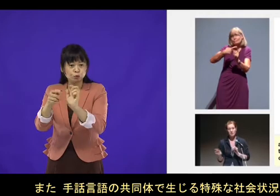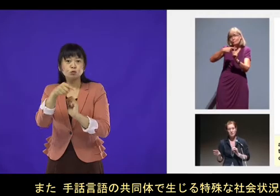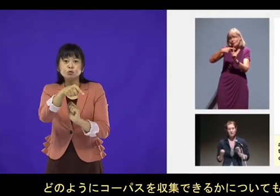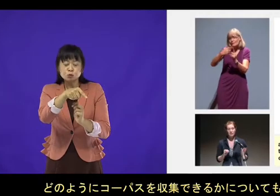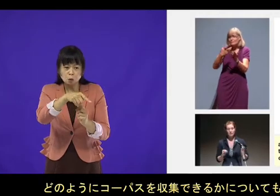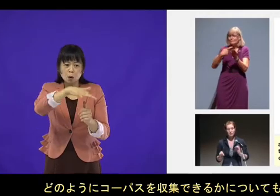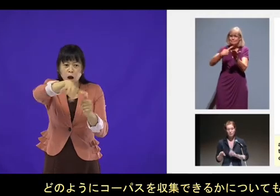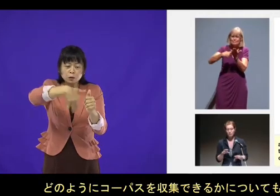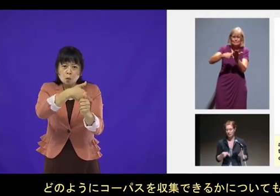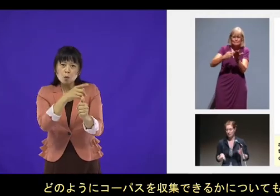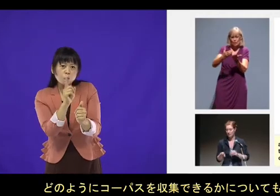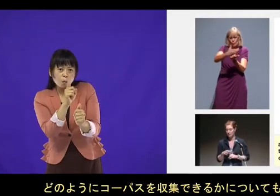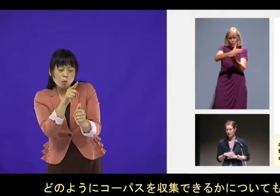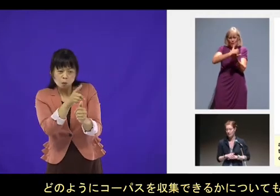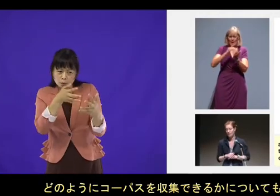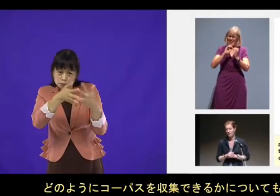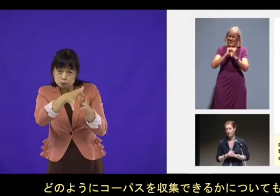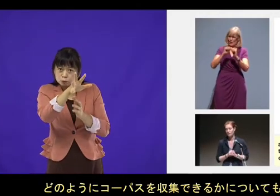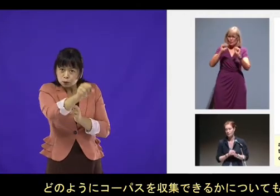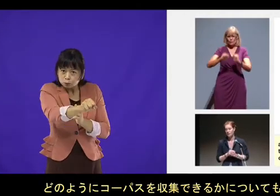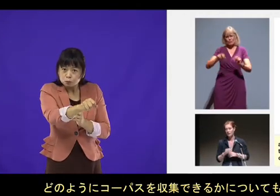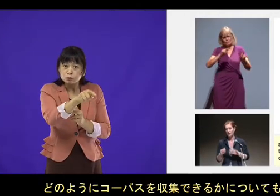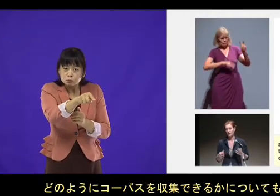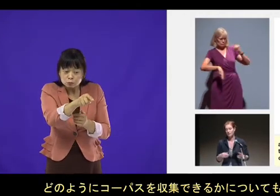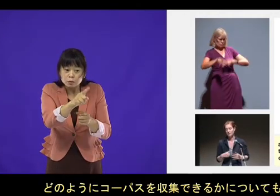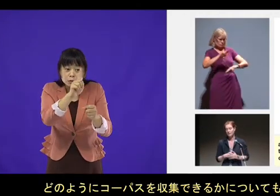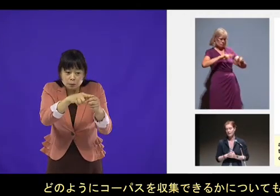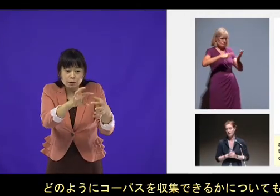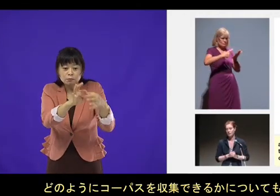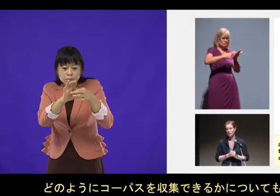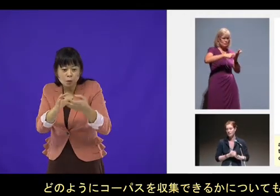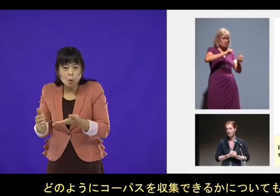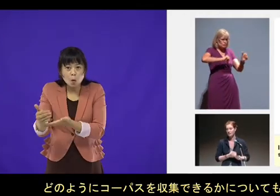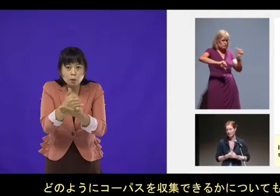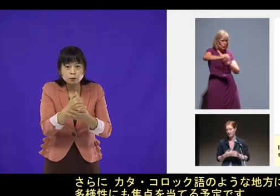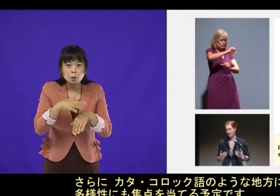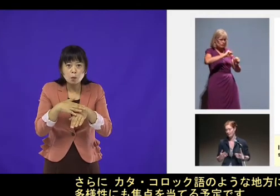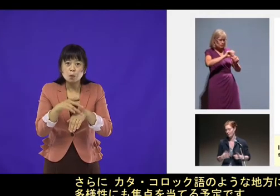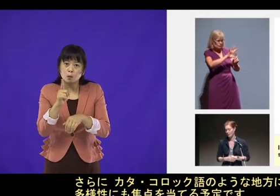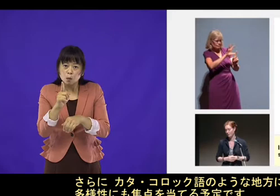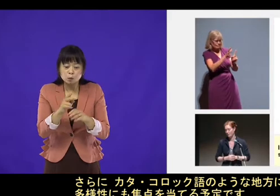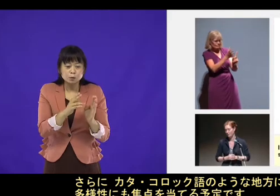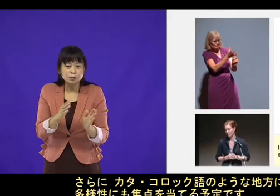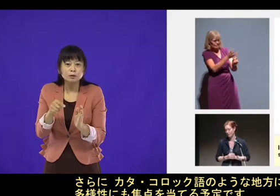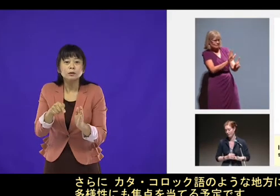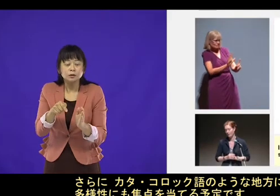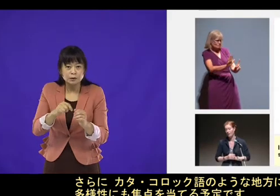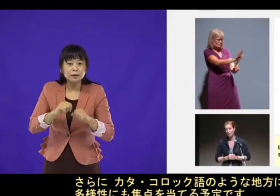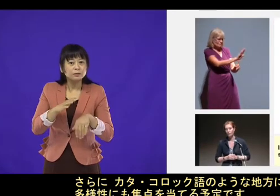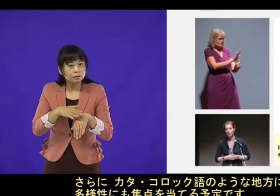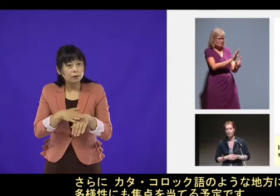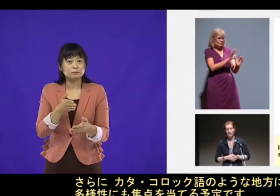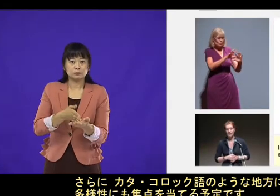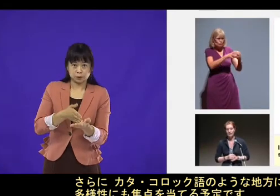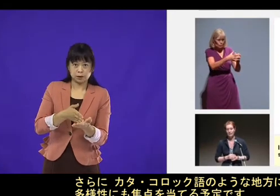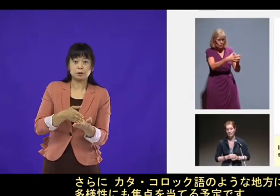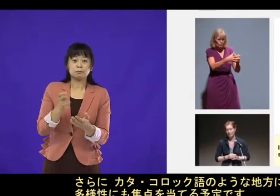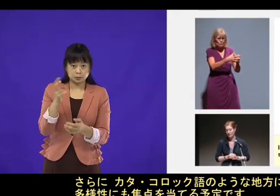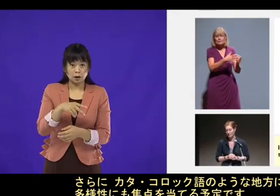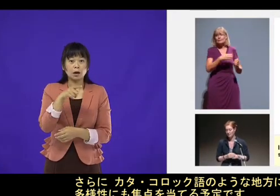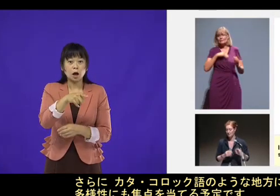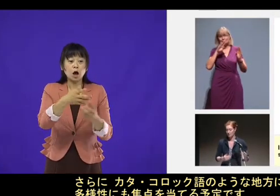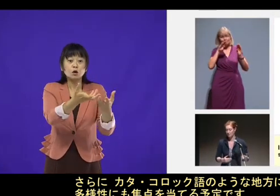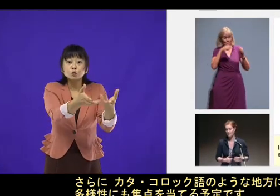capture the specific social situation of sign language communities. And I'll be focusing on rural